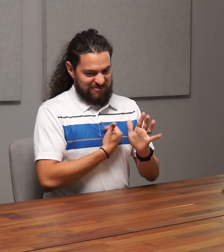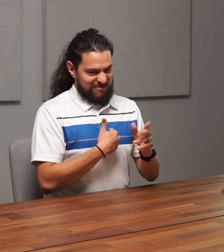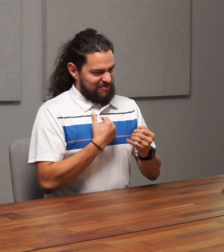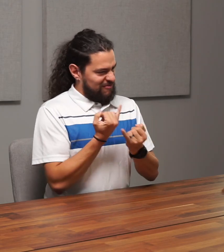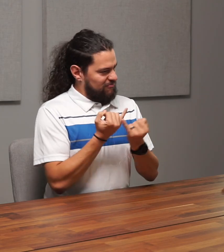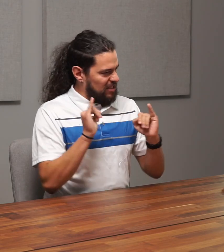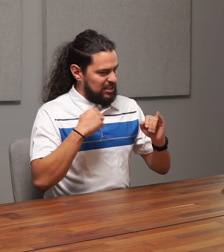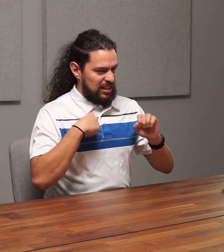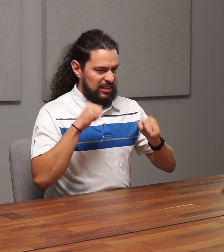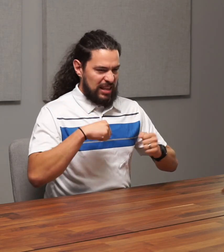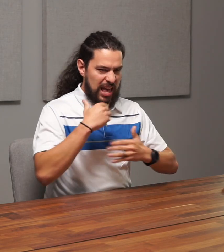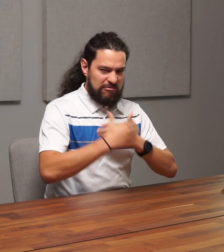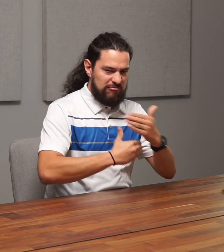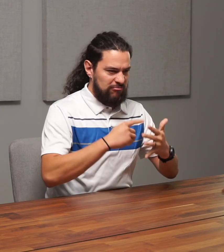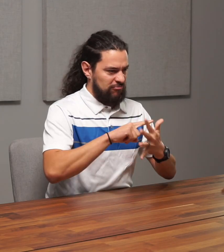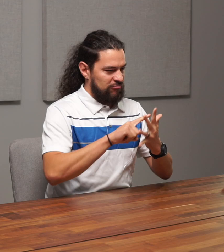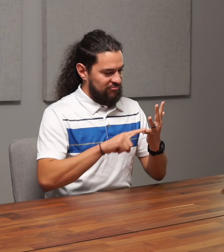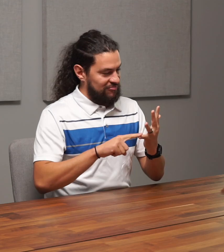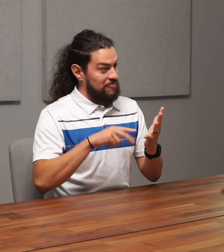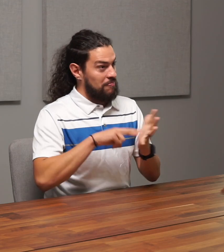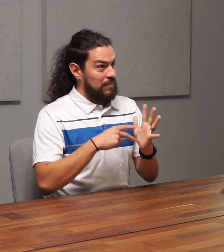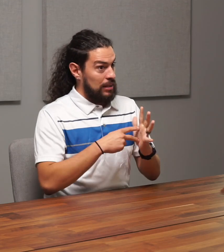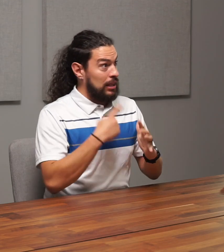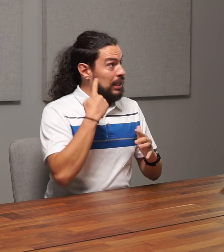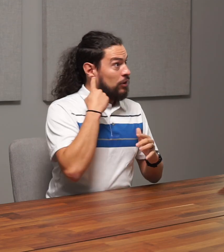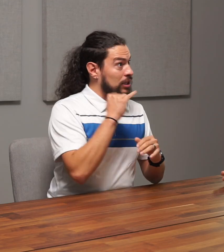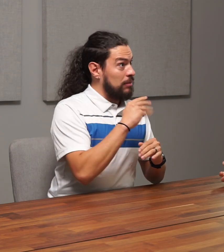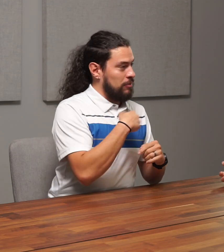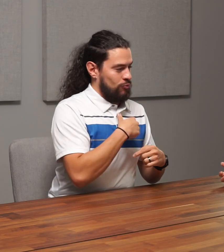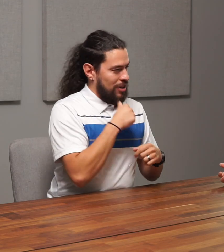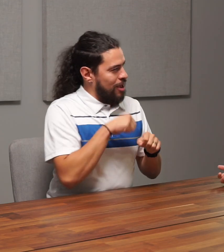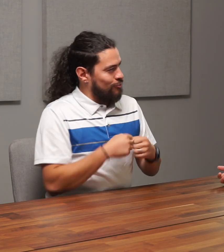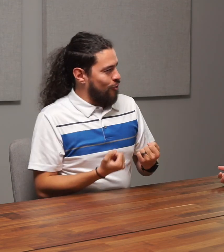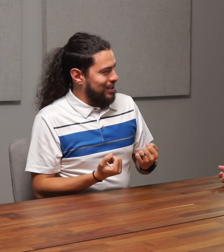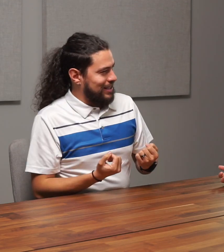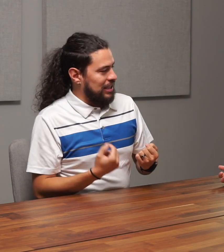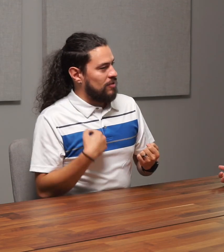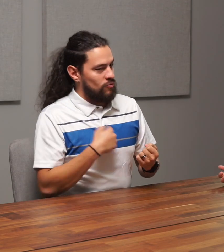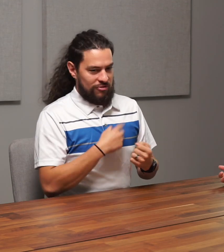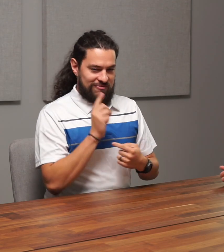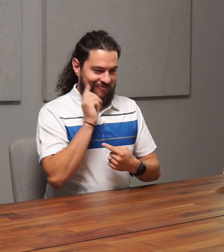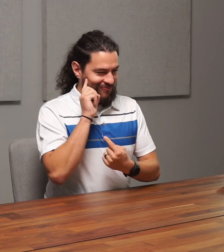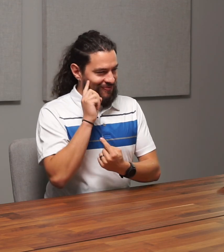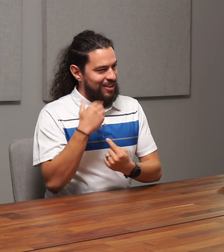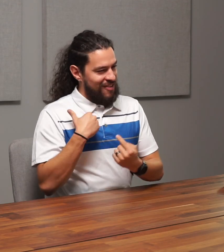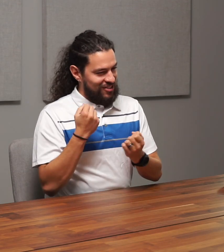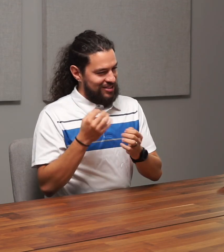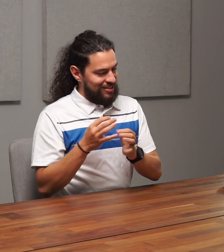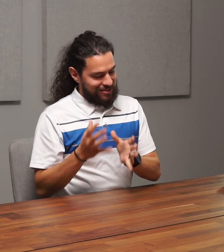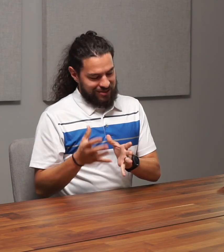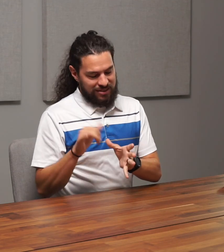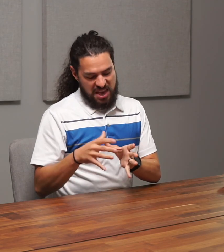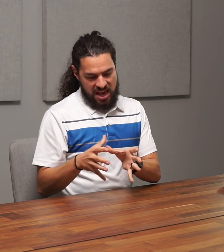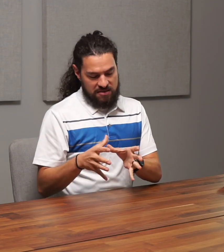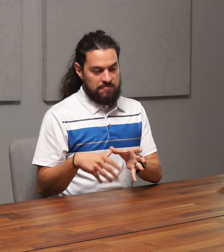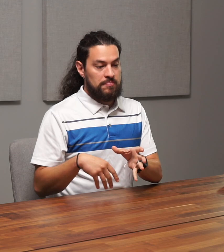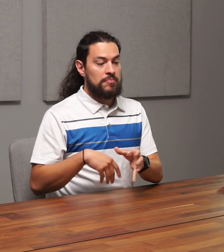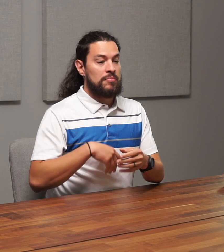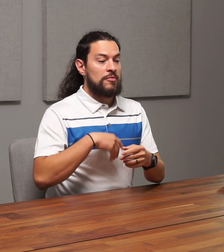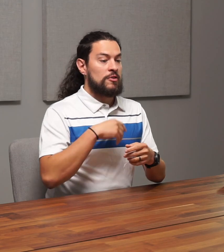and we realize that we are human beings we can be independent we you know our ears don't necessarily work like others